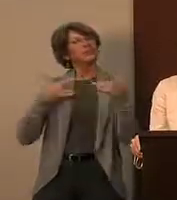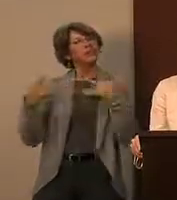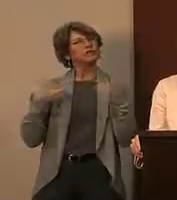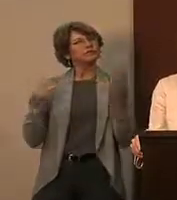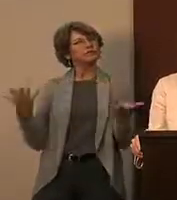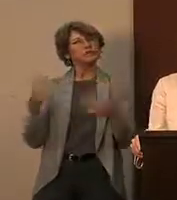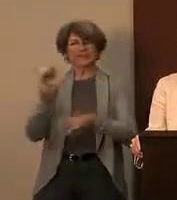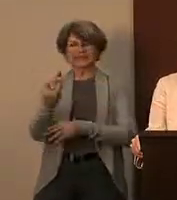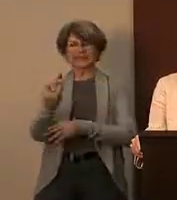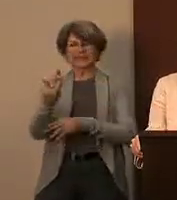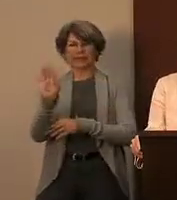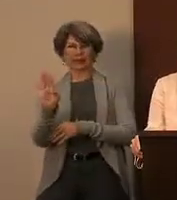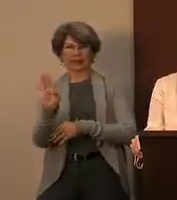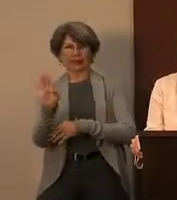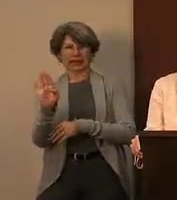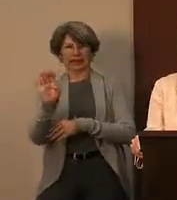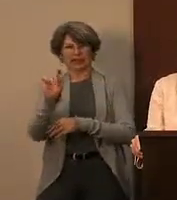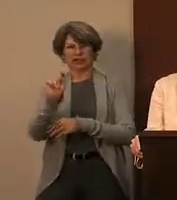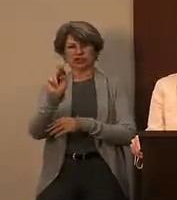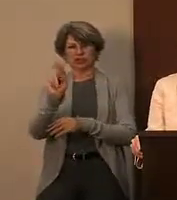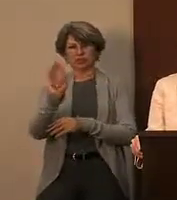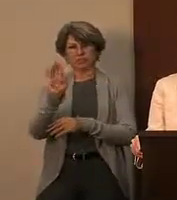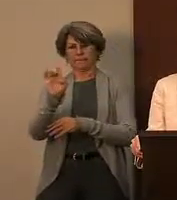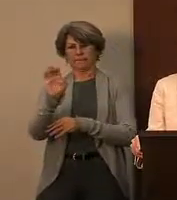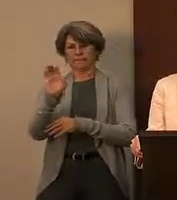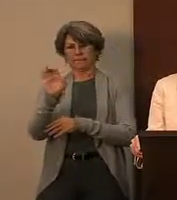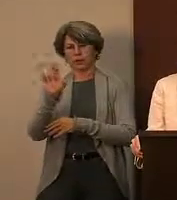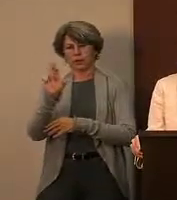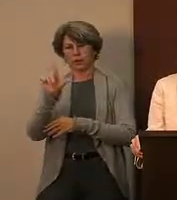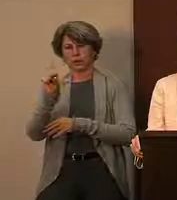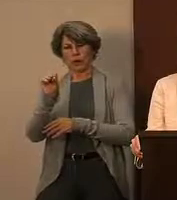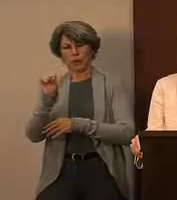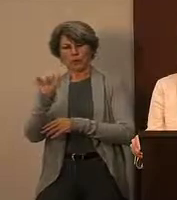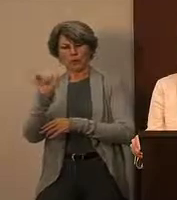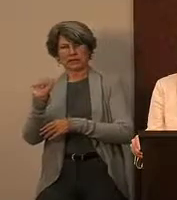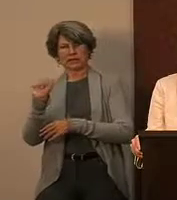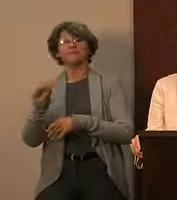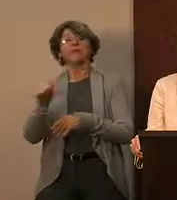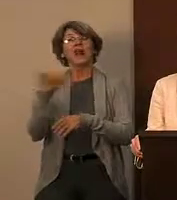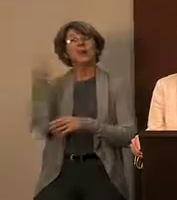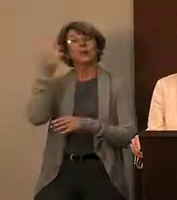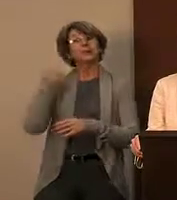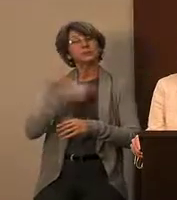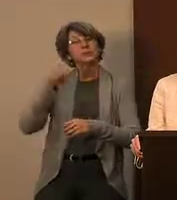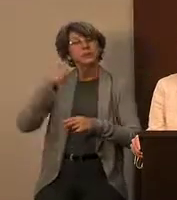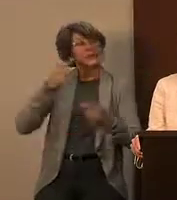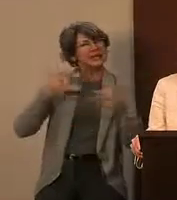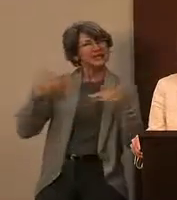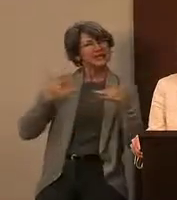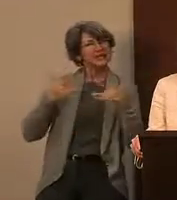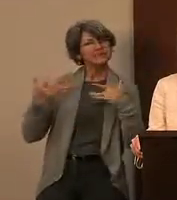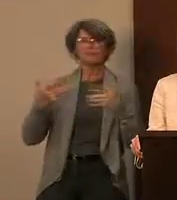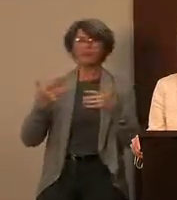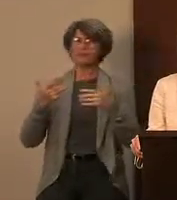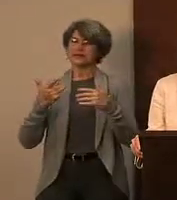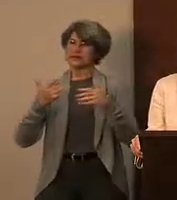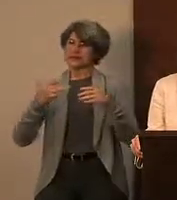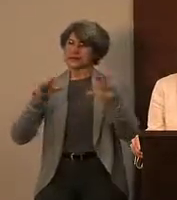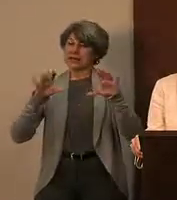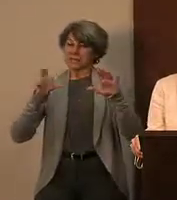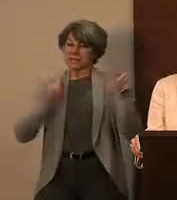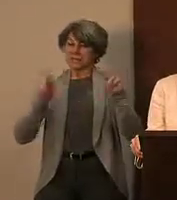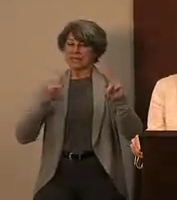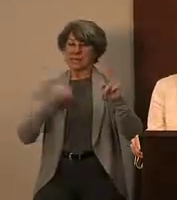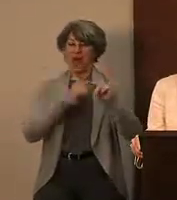TB. Now, other reasons that we need to be concerned is we need to look at the high-risk populations that we